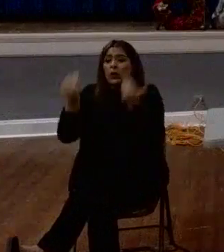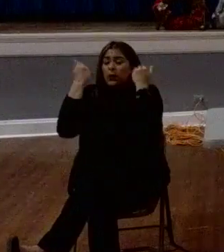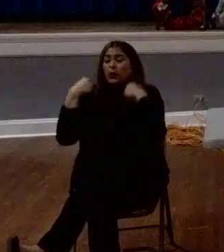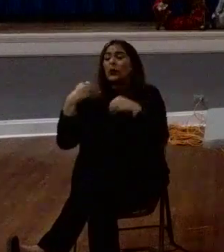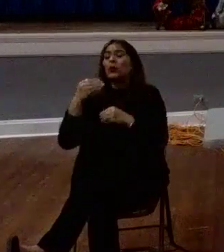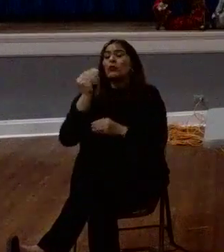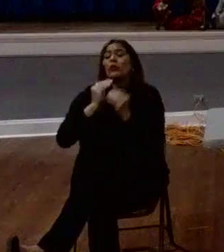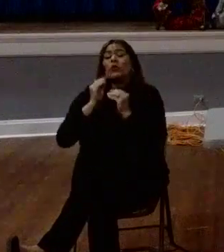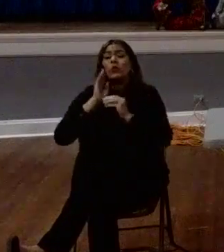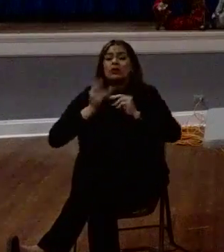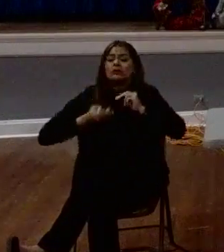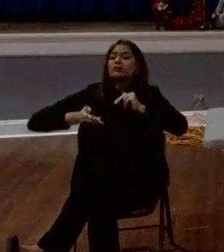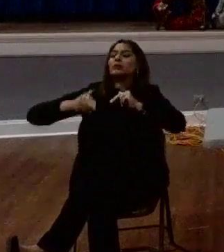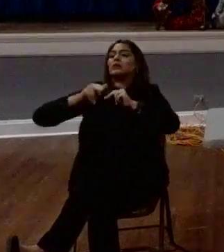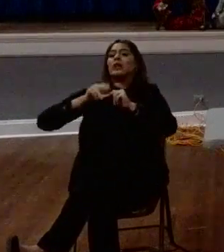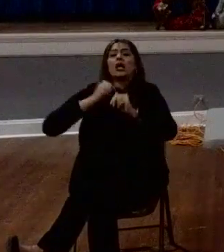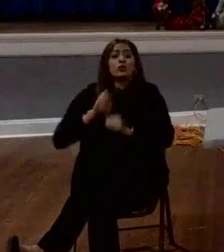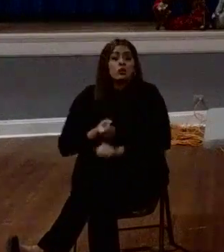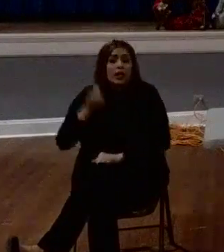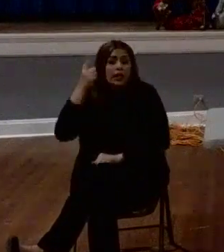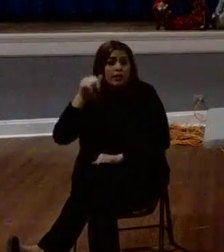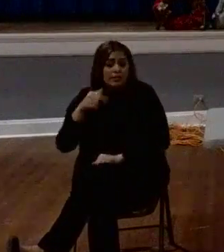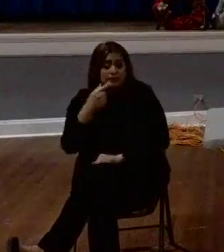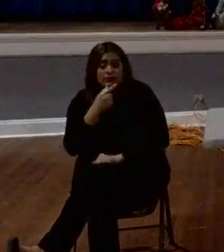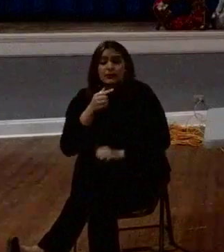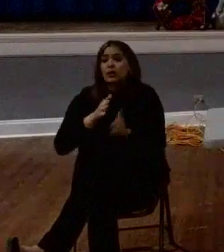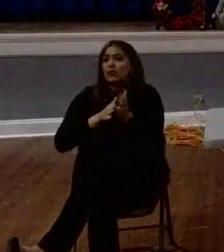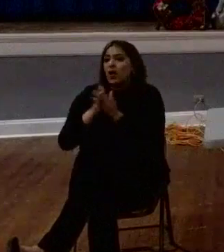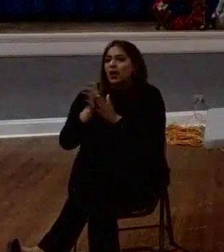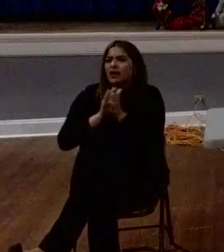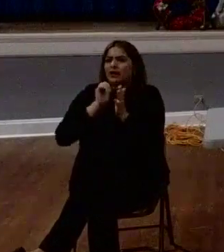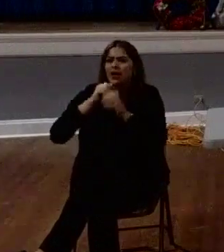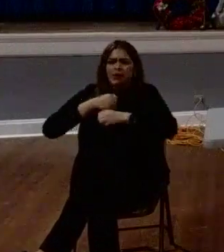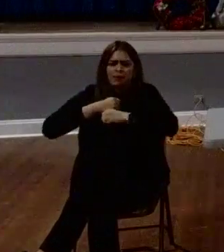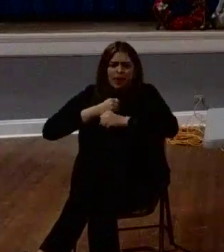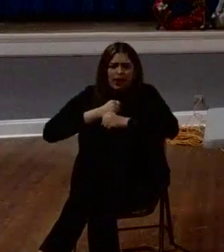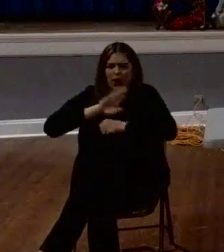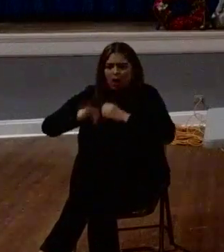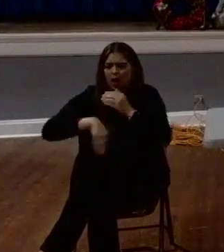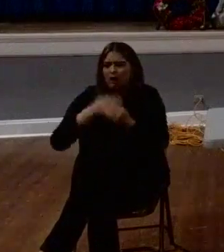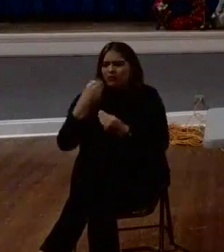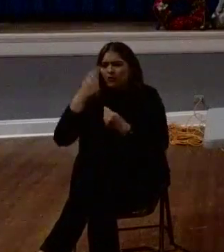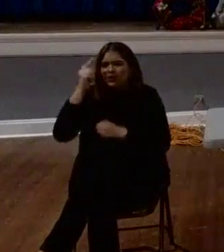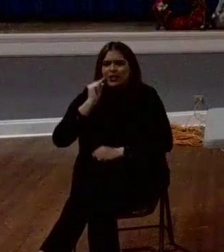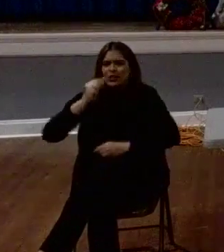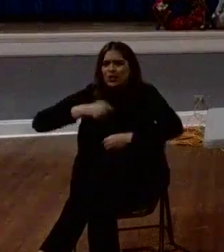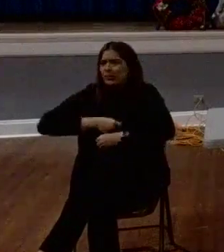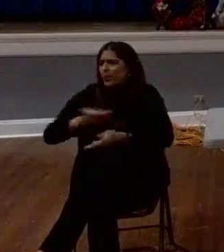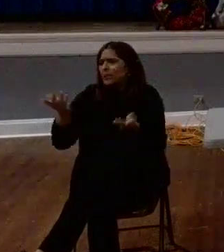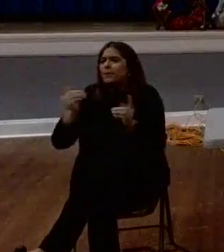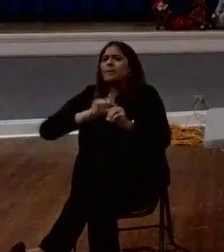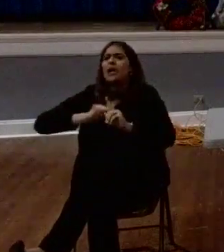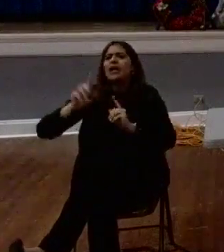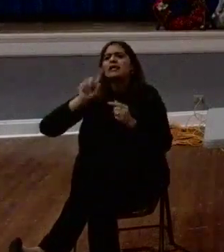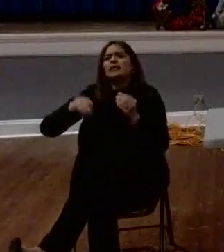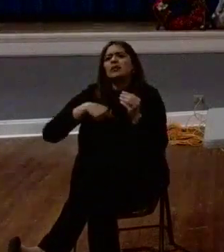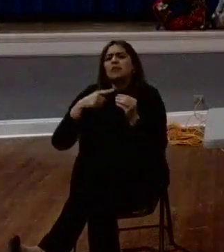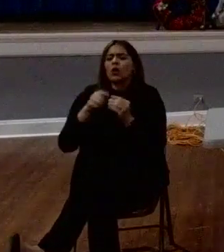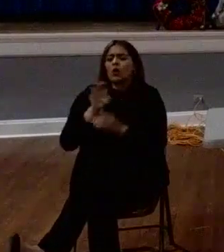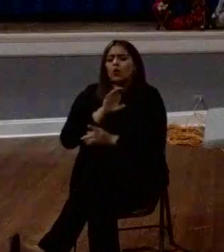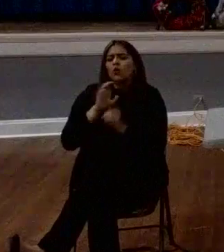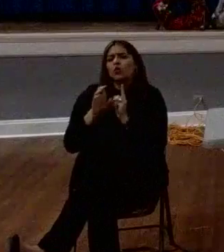70%. And so I understand that this park is not going to produce all the food for San Antonio, but it is about a culture shift and